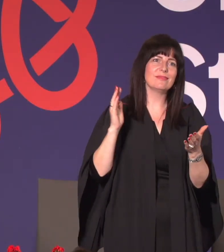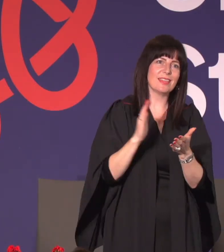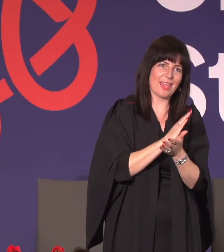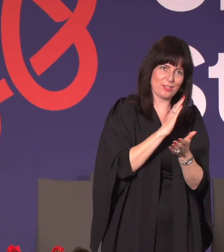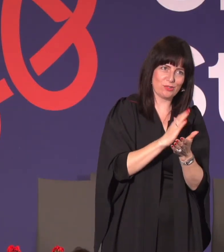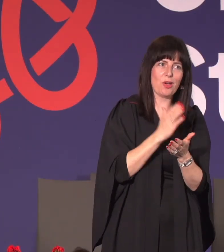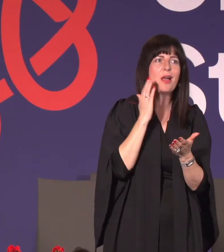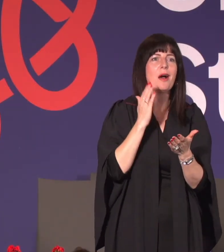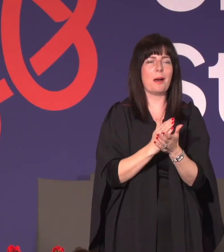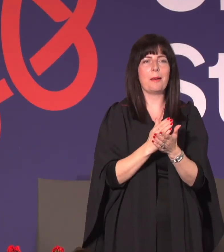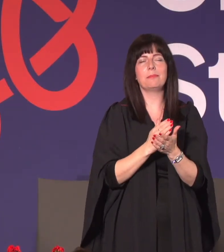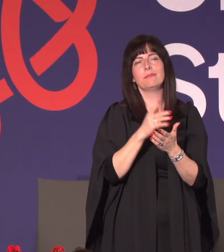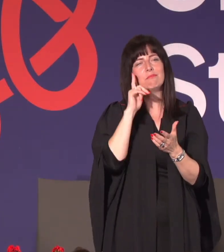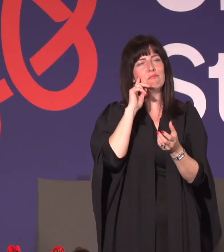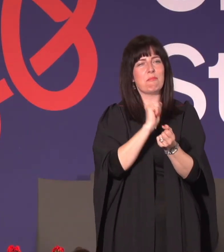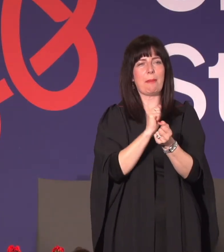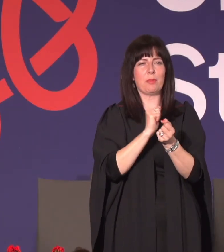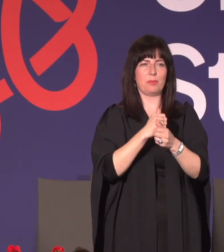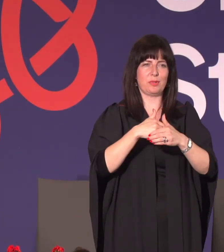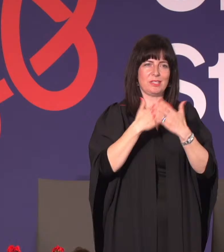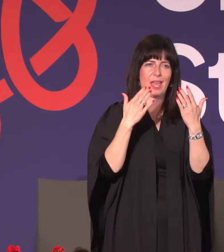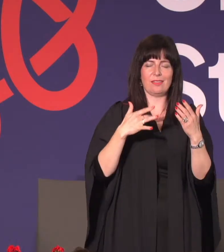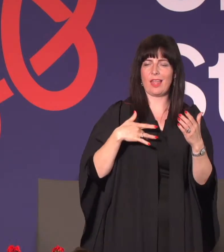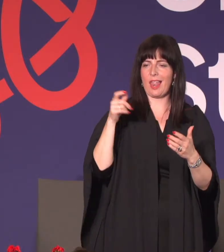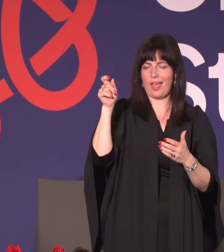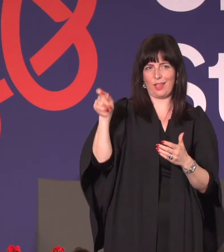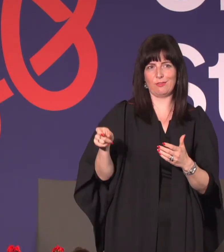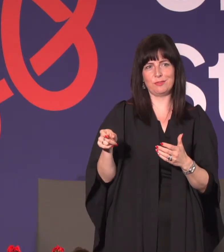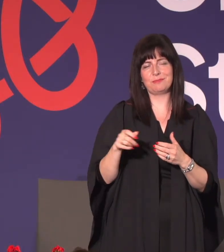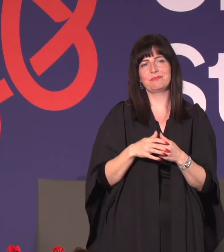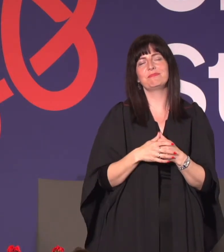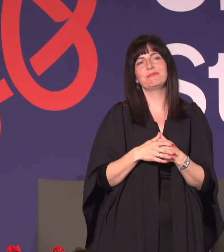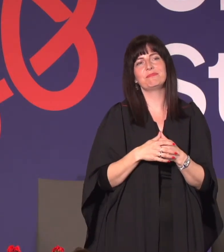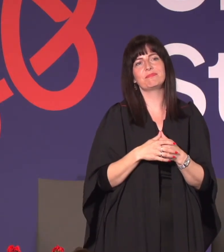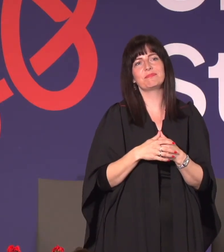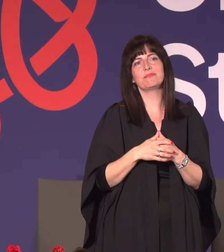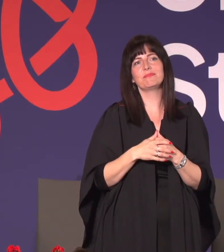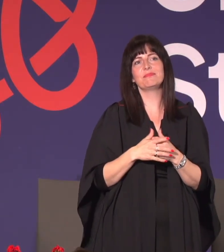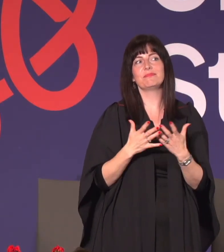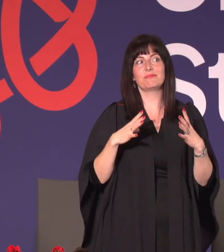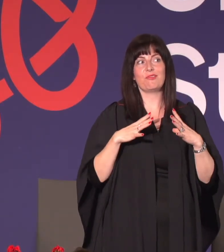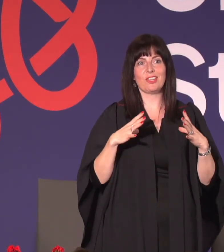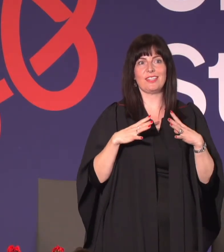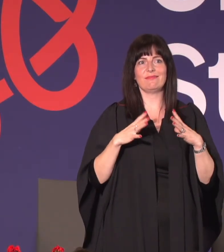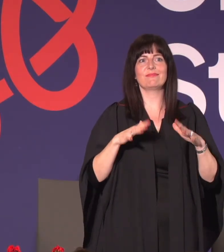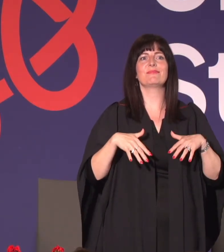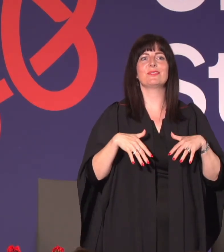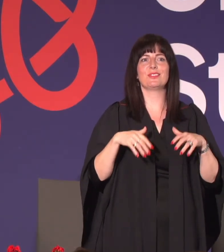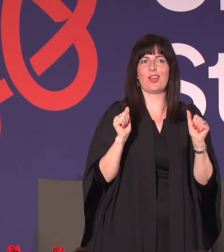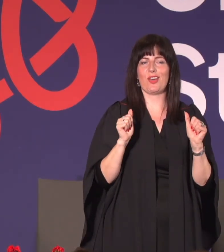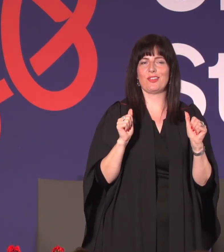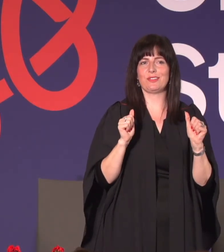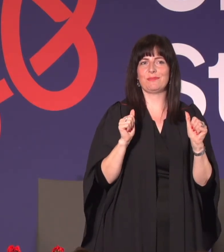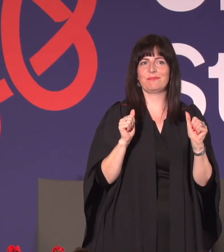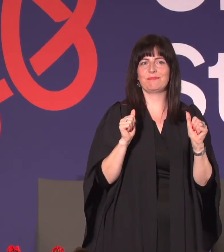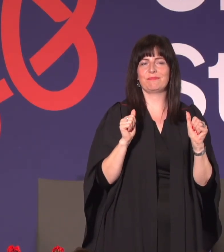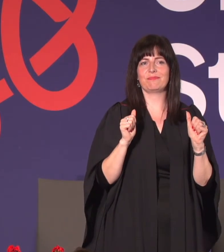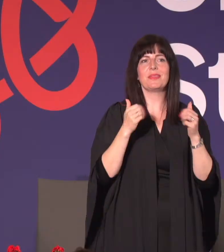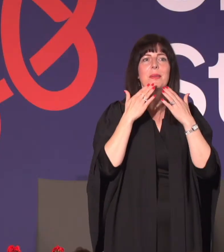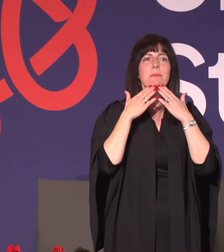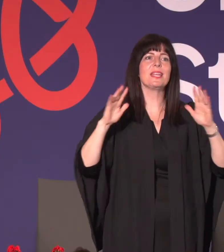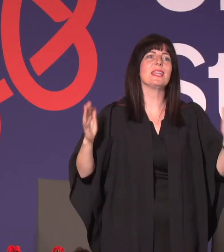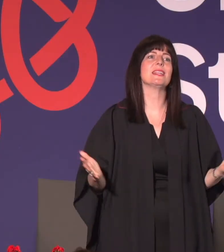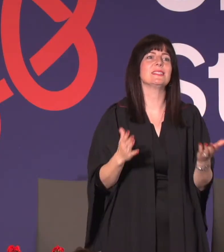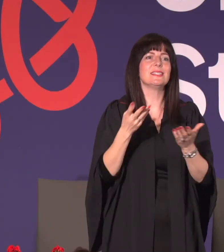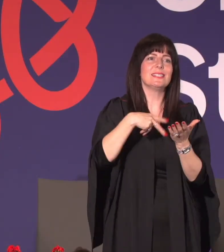surely be one of the most memorable days of the lives of our graduates. Without further ado, let's begin the ceremony. Please